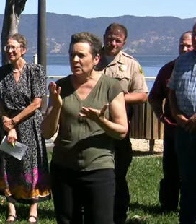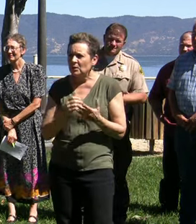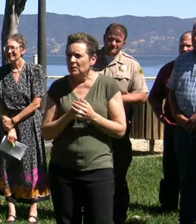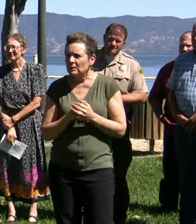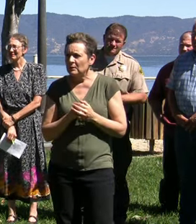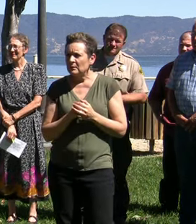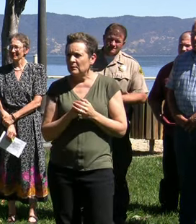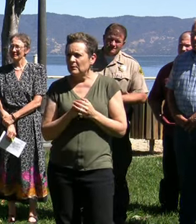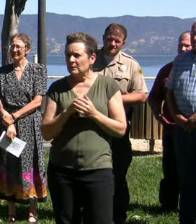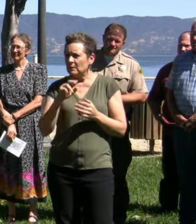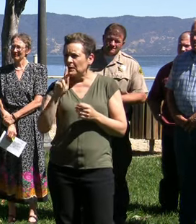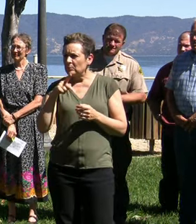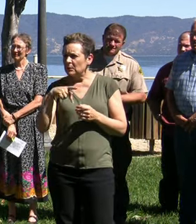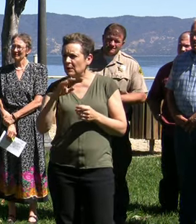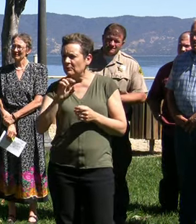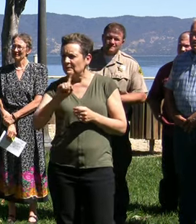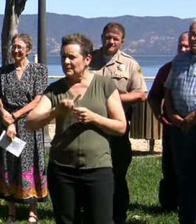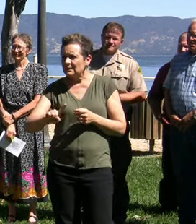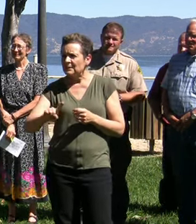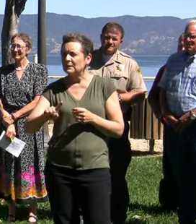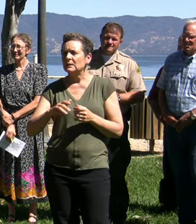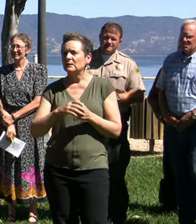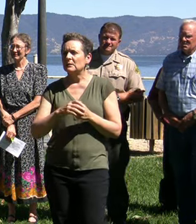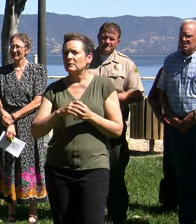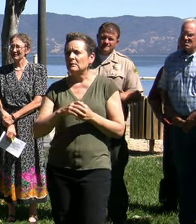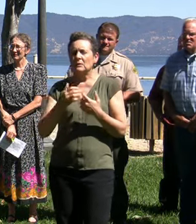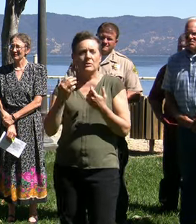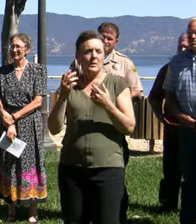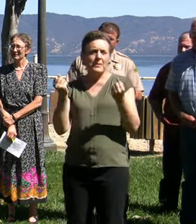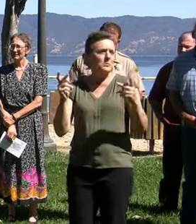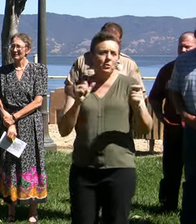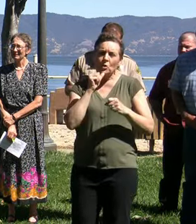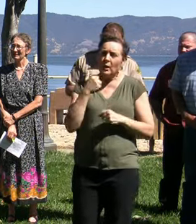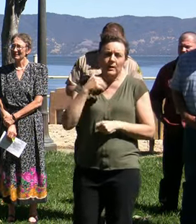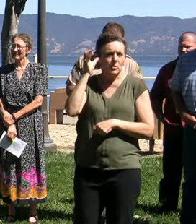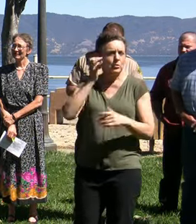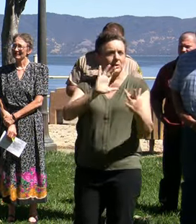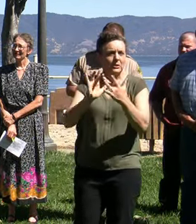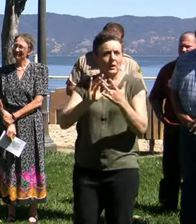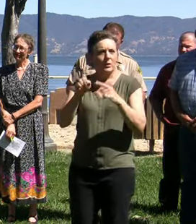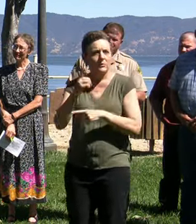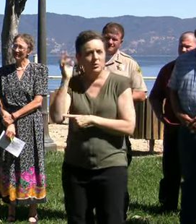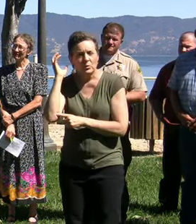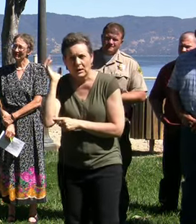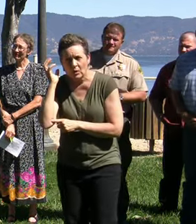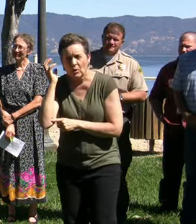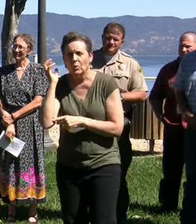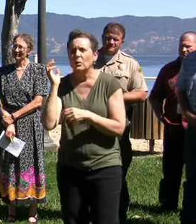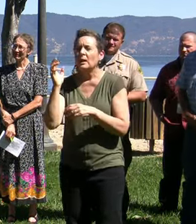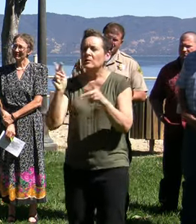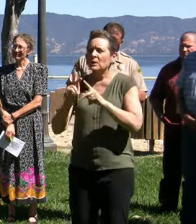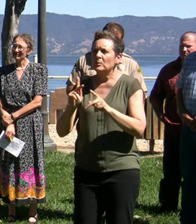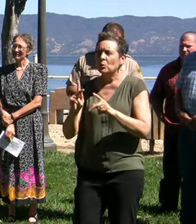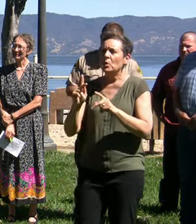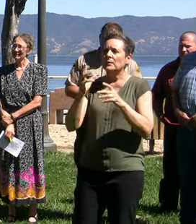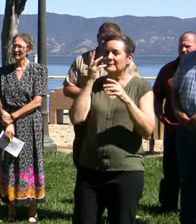what happened that don't have computers or internet and they only have radio right now, including those in the evacuation centers that are